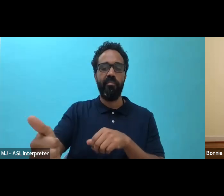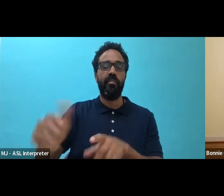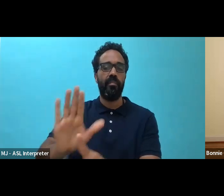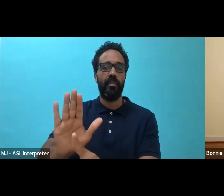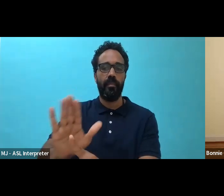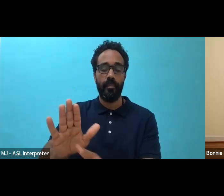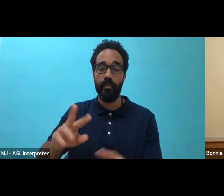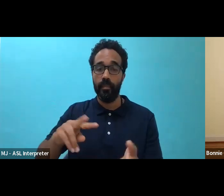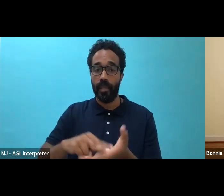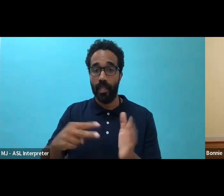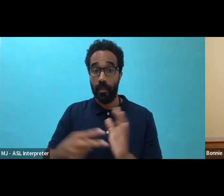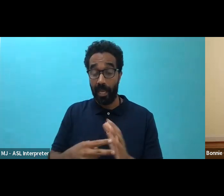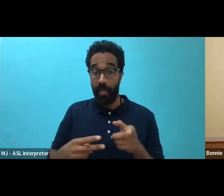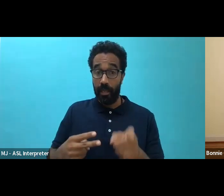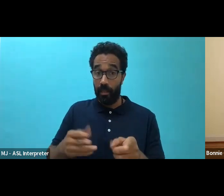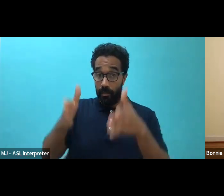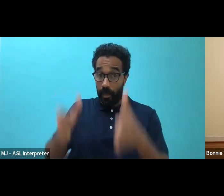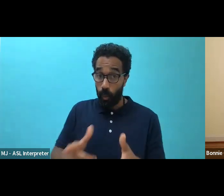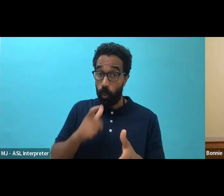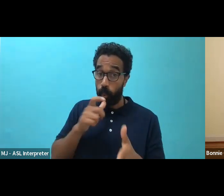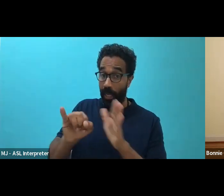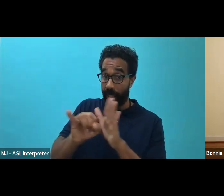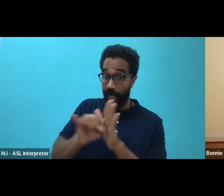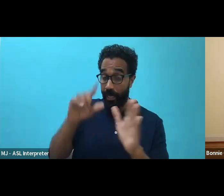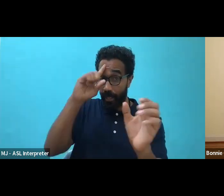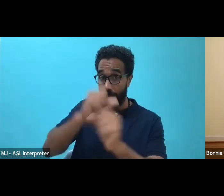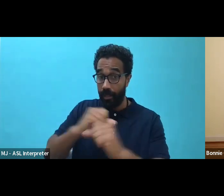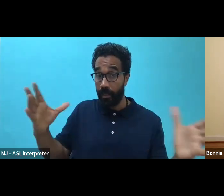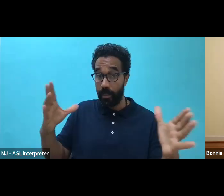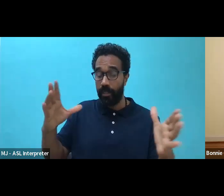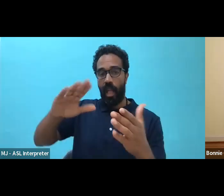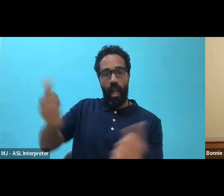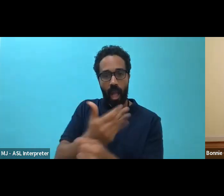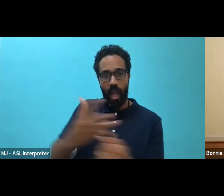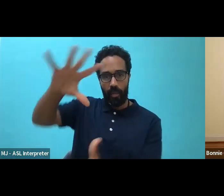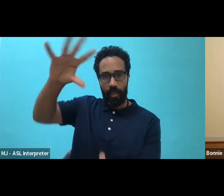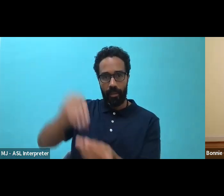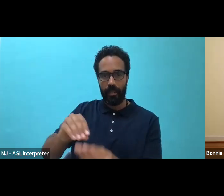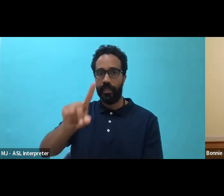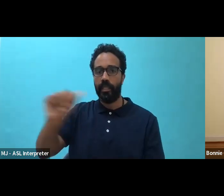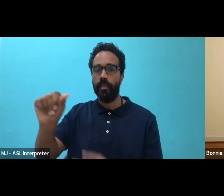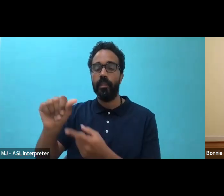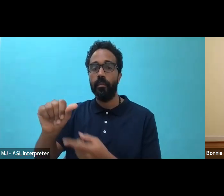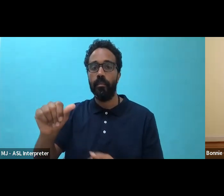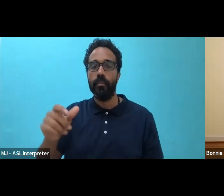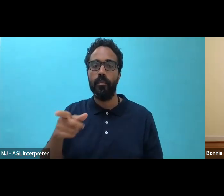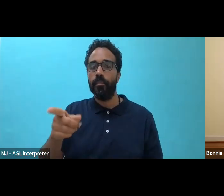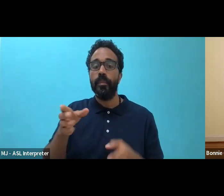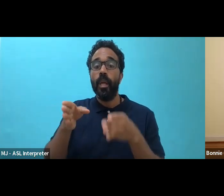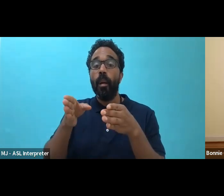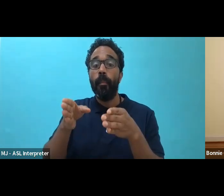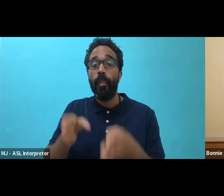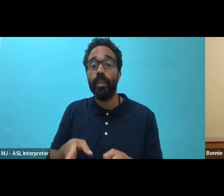person's self-concept. I see myself under this model as a visually impaired person or a person with low